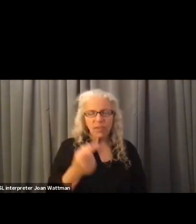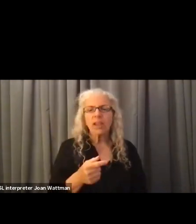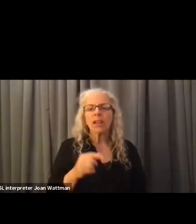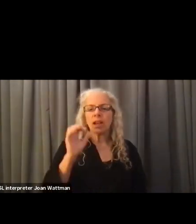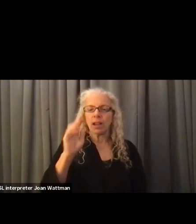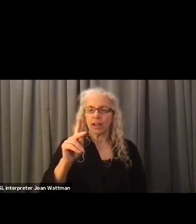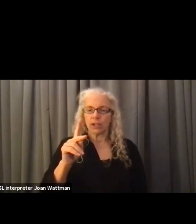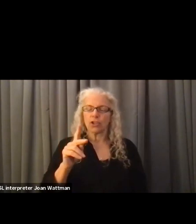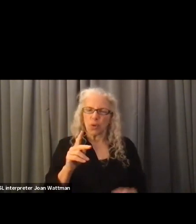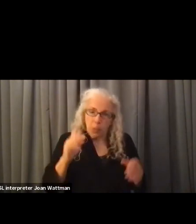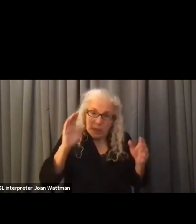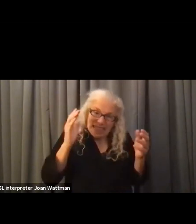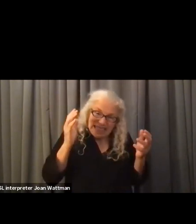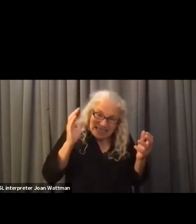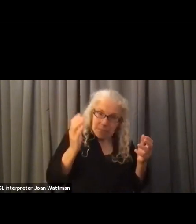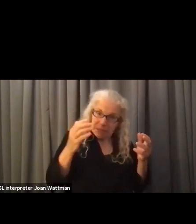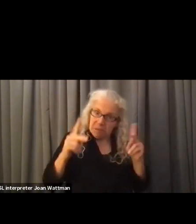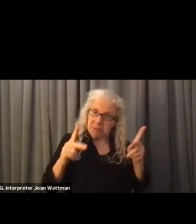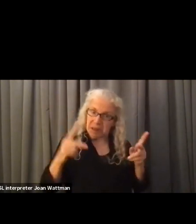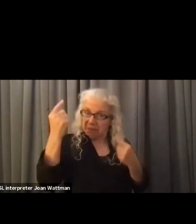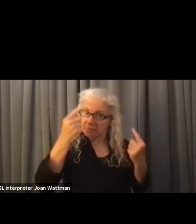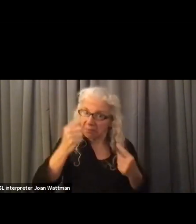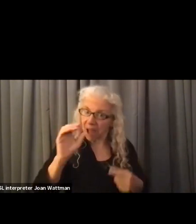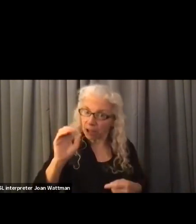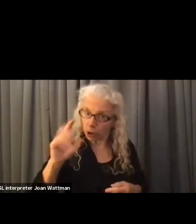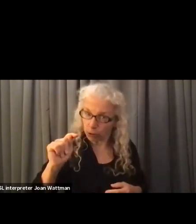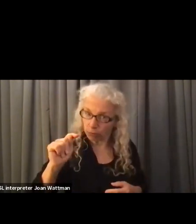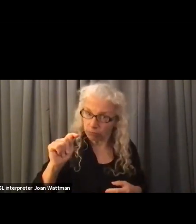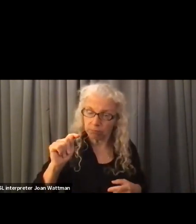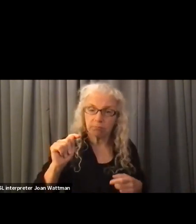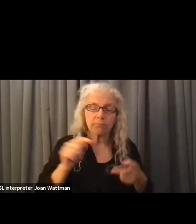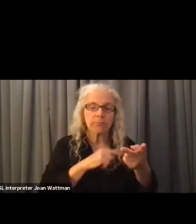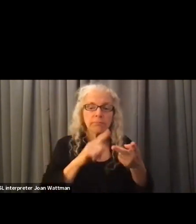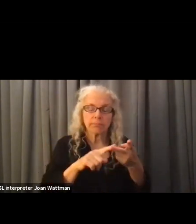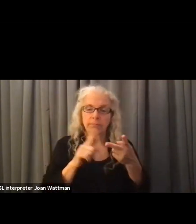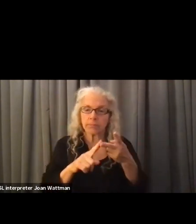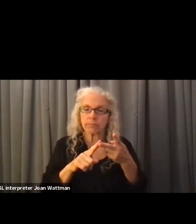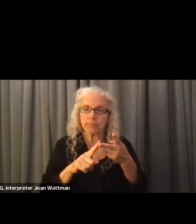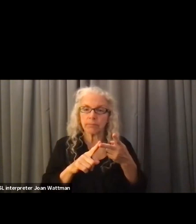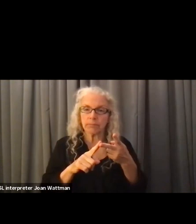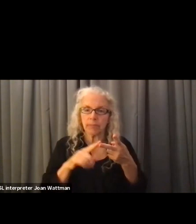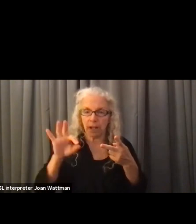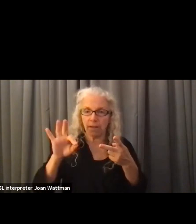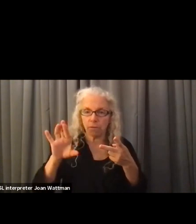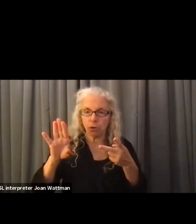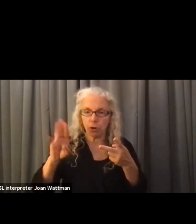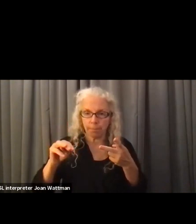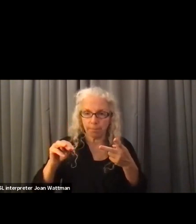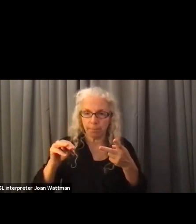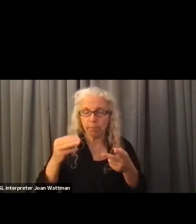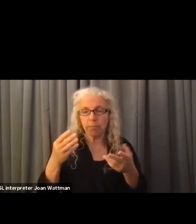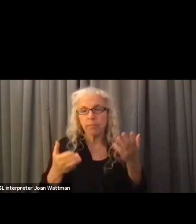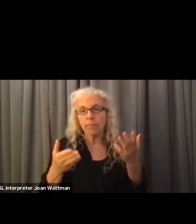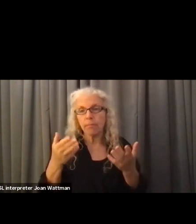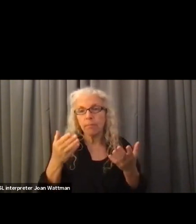we're talking about October, it looks like, and we're talking about a forum that may be followed